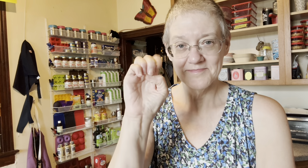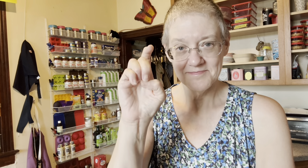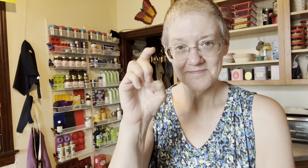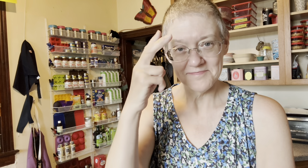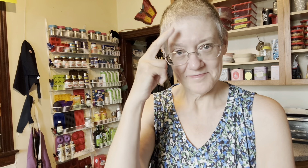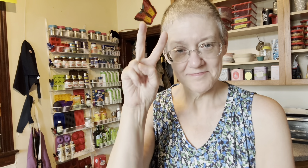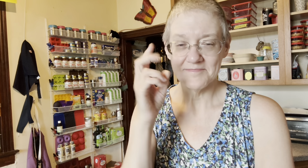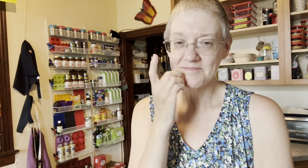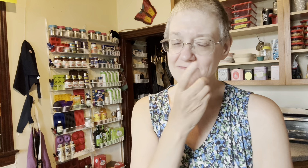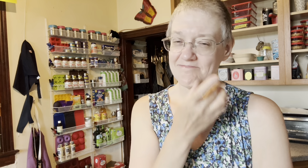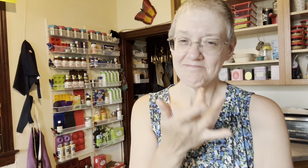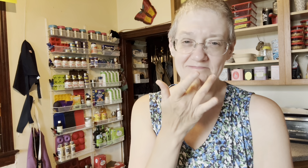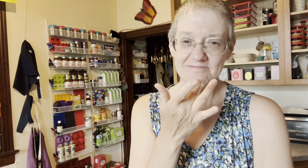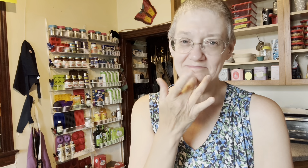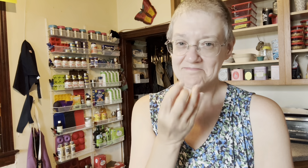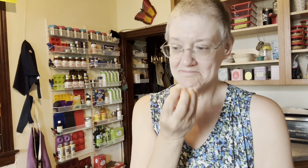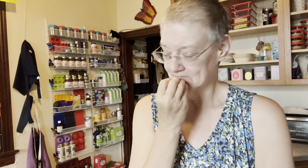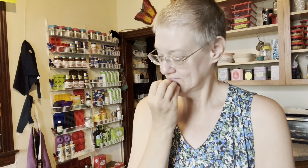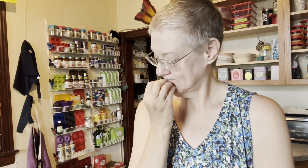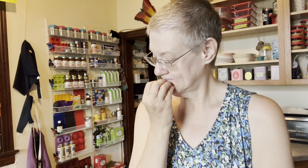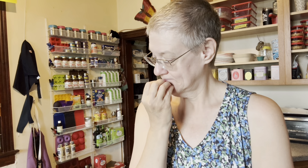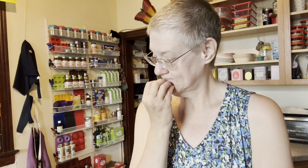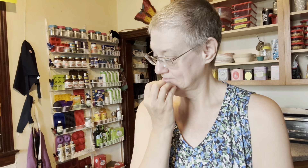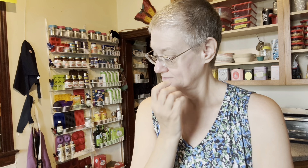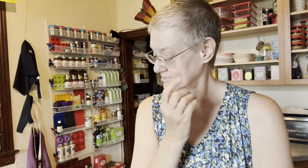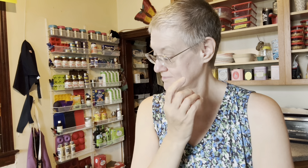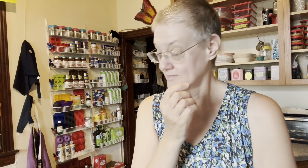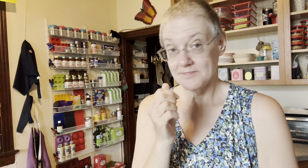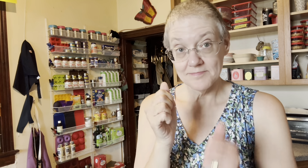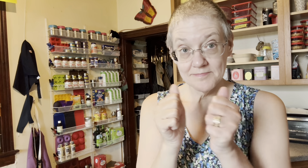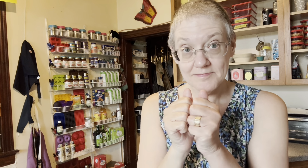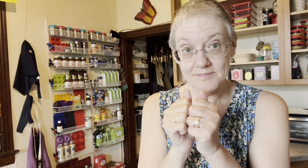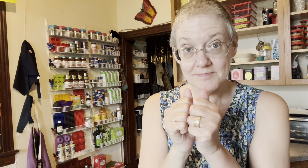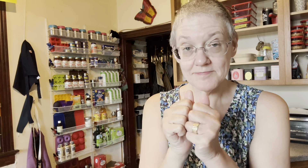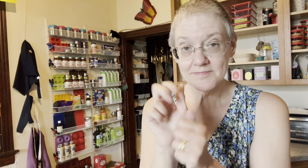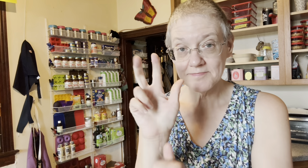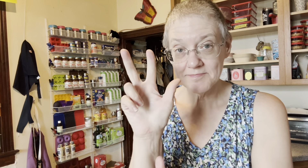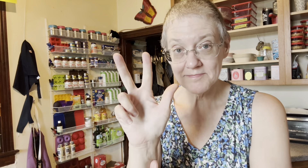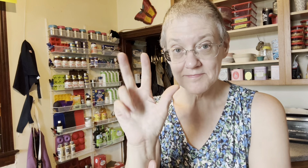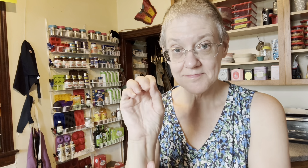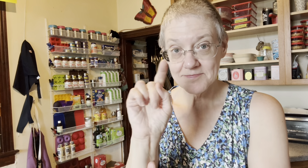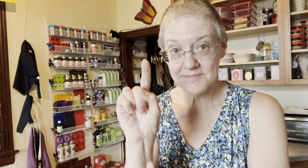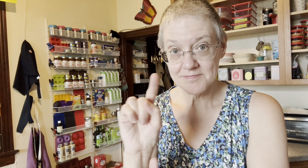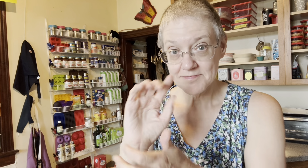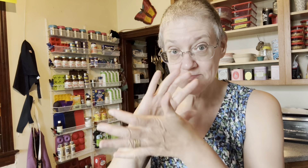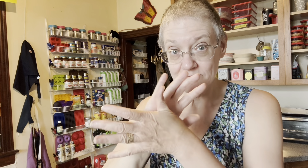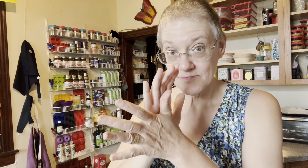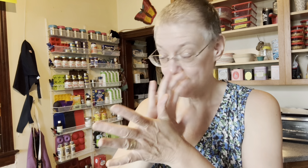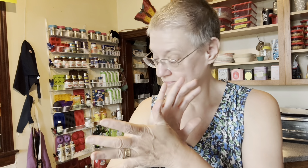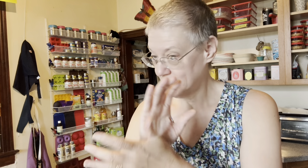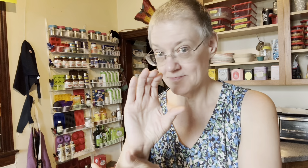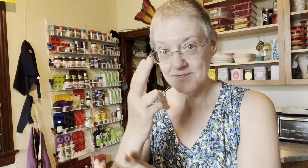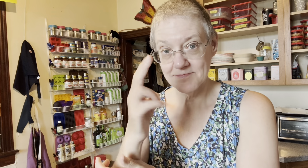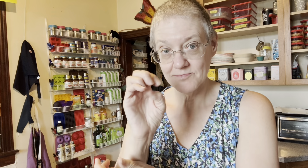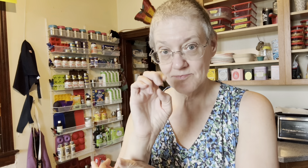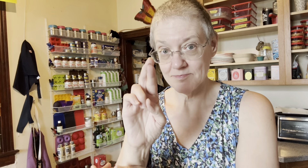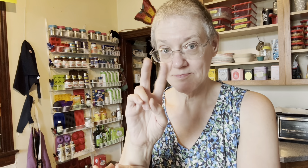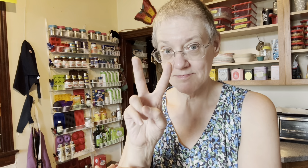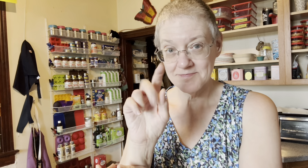Mexican, Tex-Mex, that's Dale's favorite cuisine. I'm going to serve it with 3 ounces of